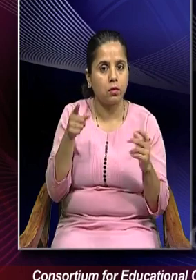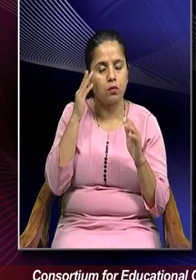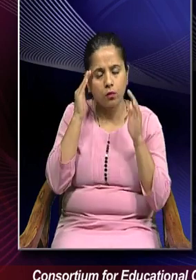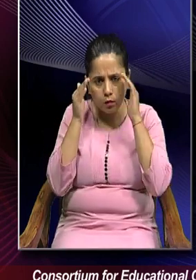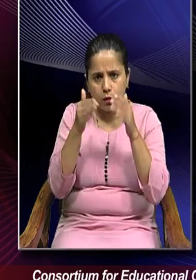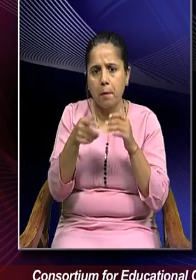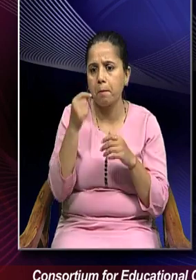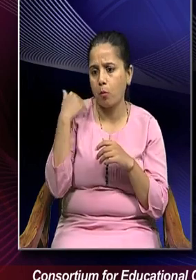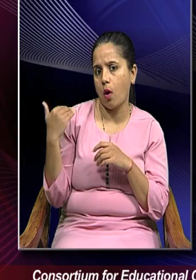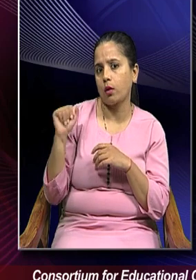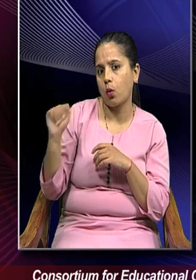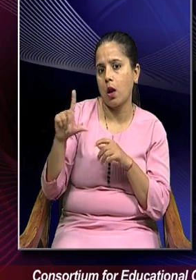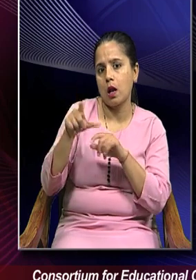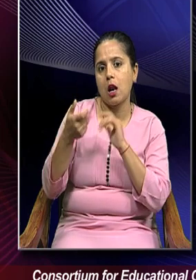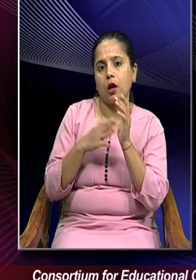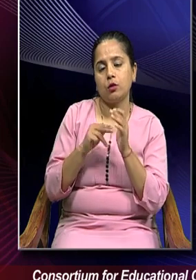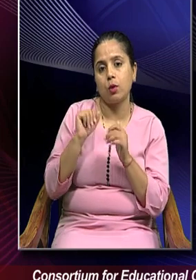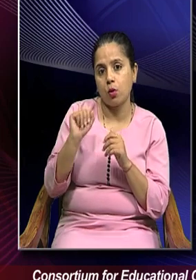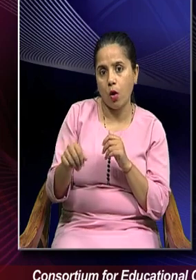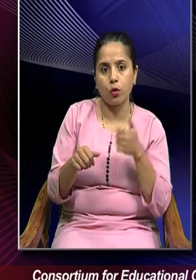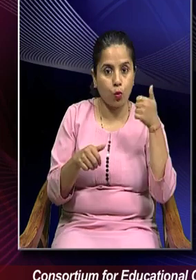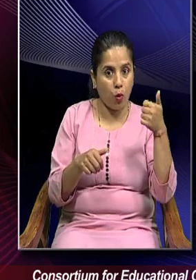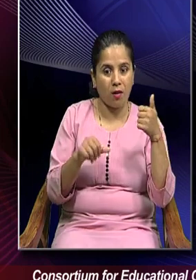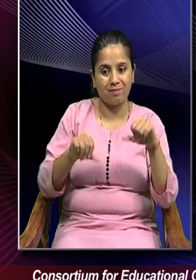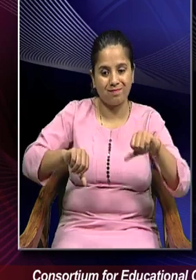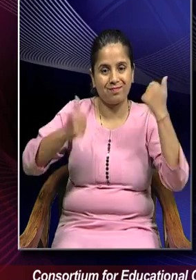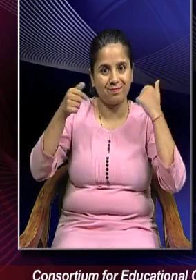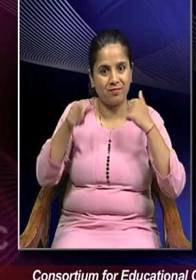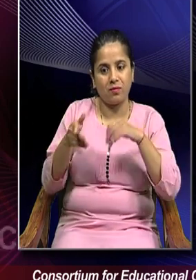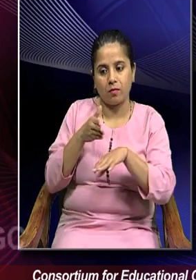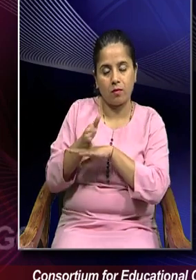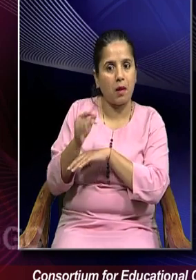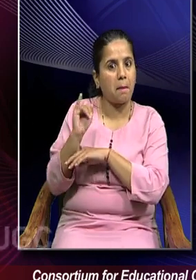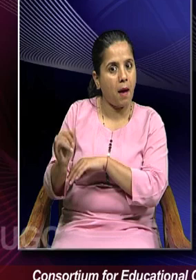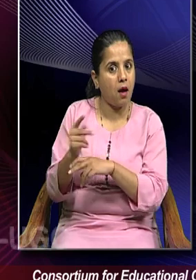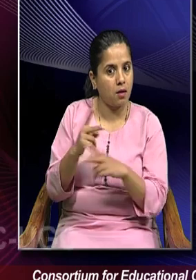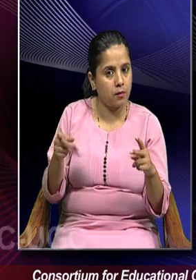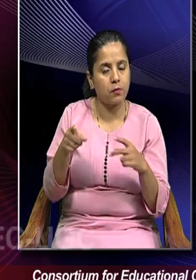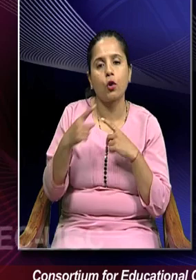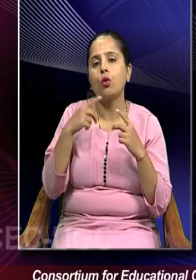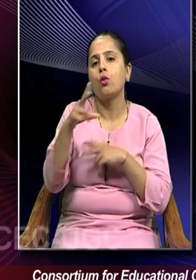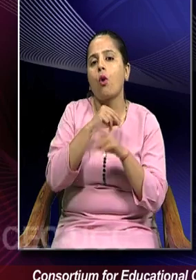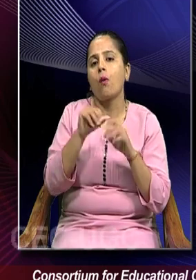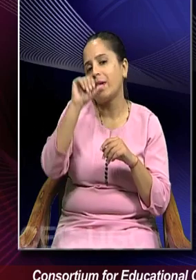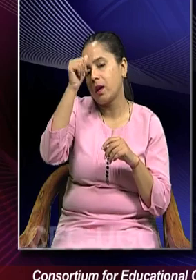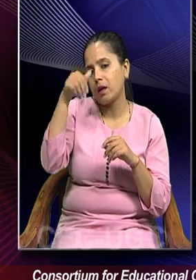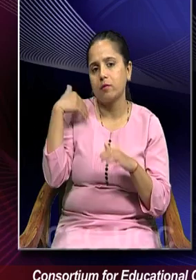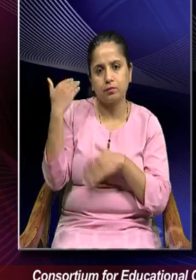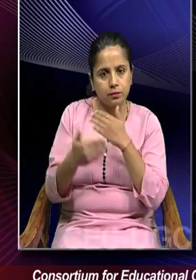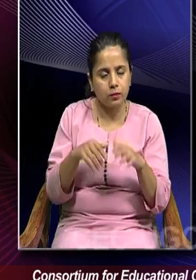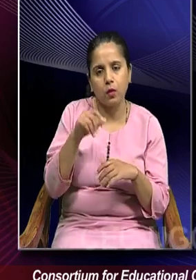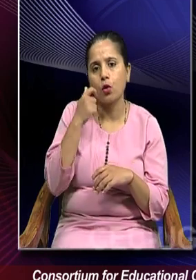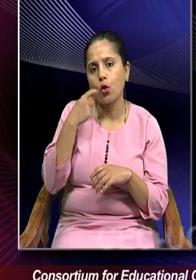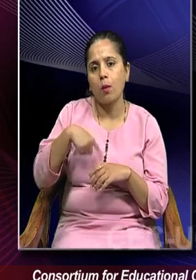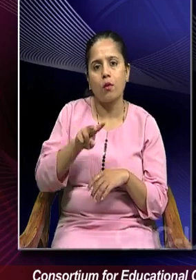of a brother Lakshman and the victory of good over evil. So, such kind of things they are being talked about, and the Indian traditions, human values